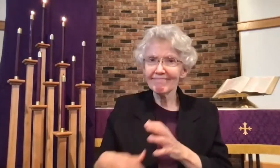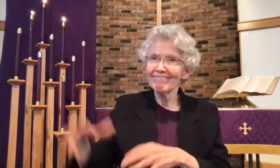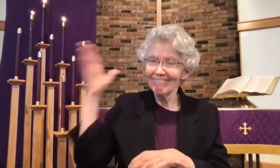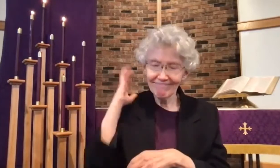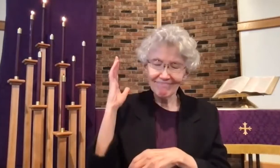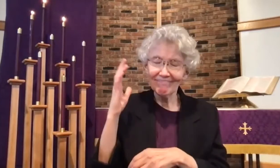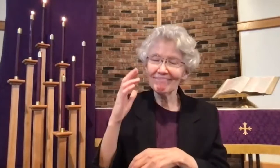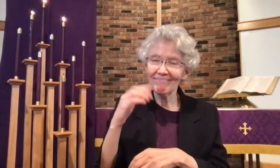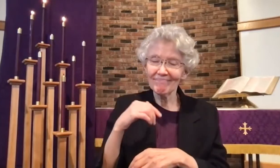So, for example,